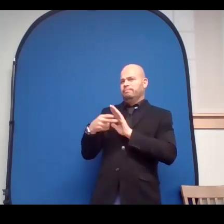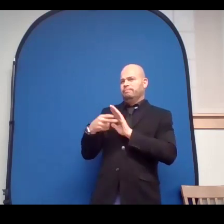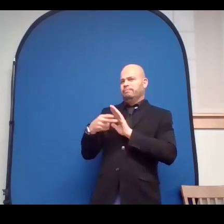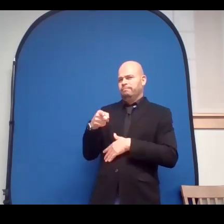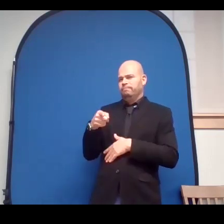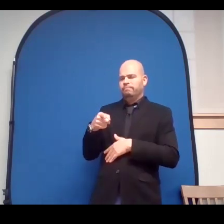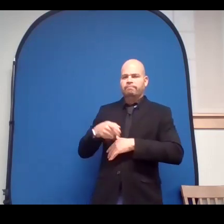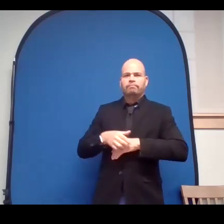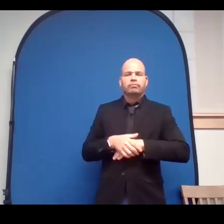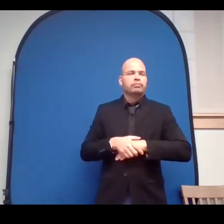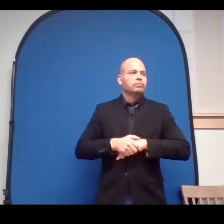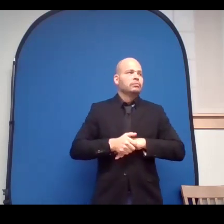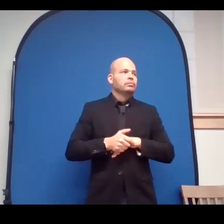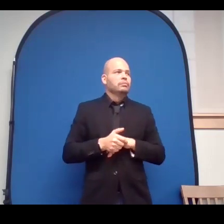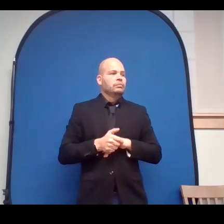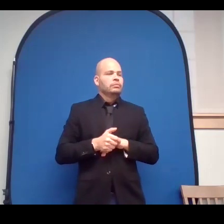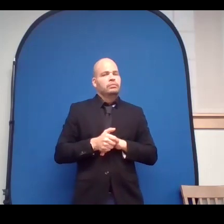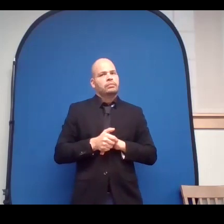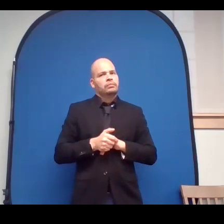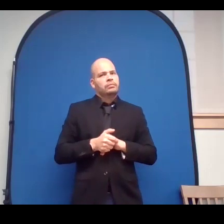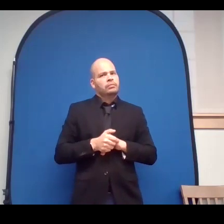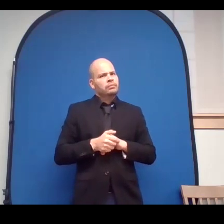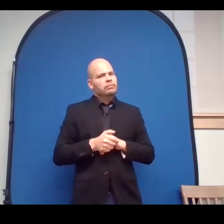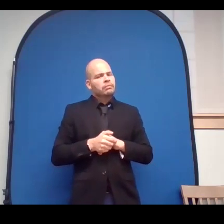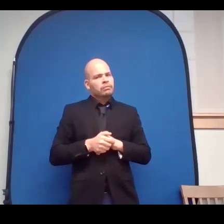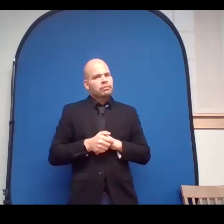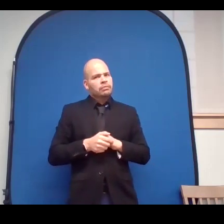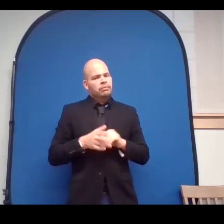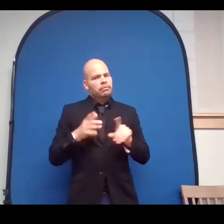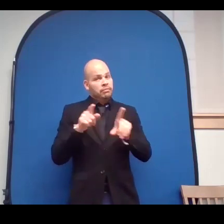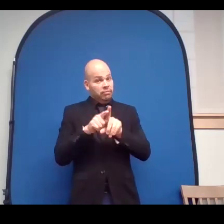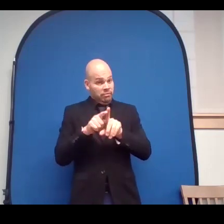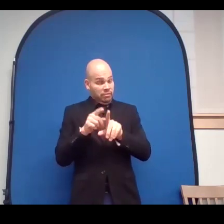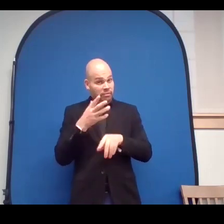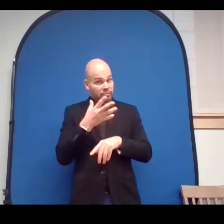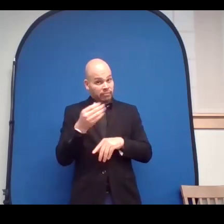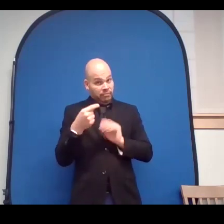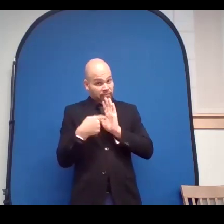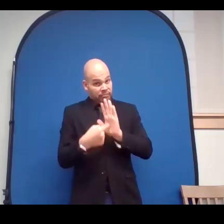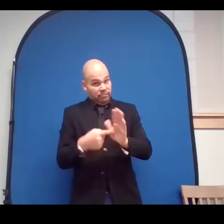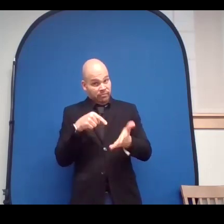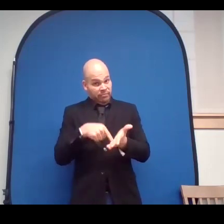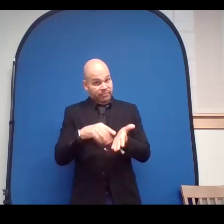And then he also discussed with you discharge planning for the service member, and